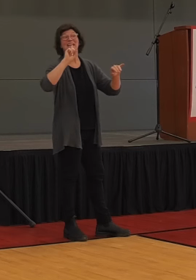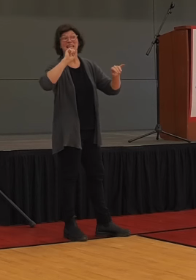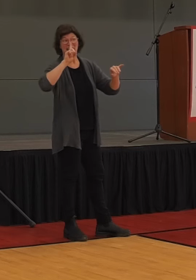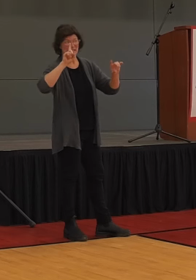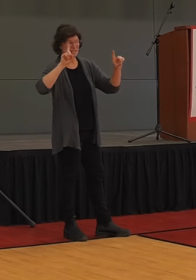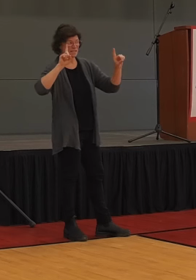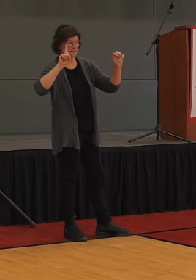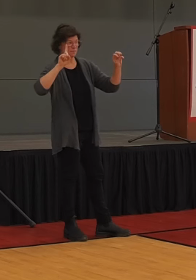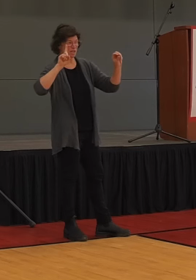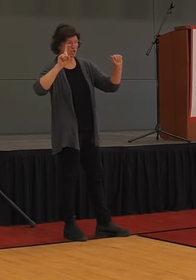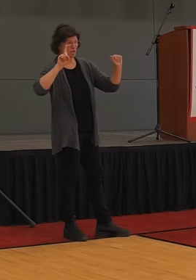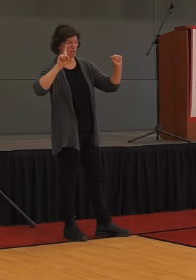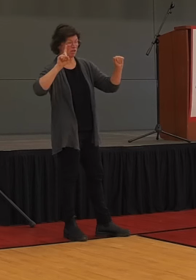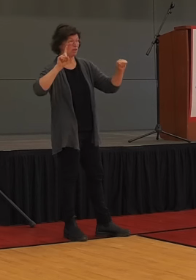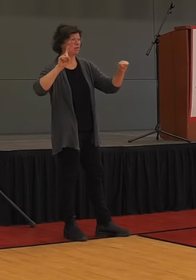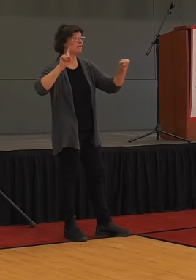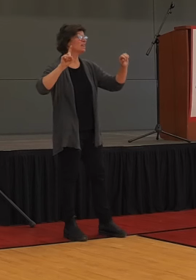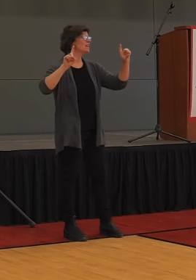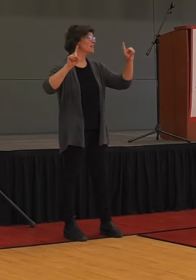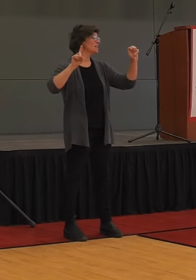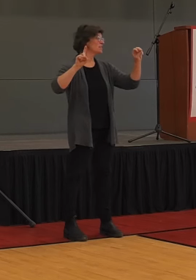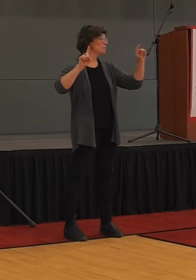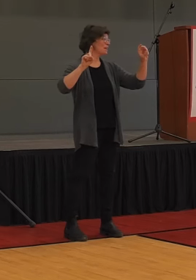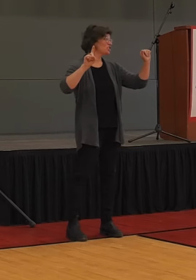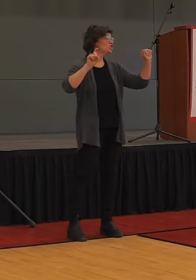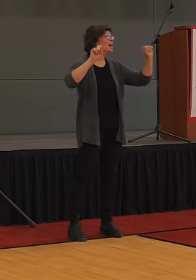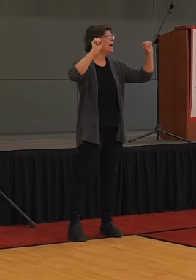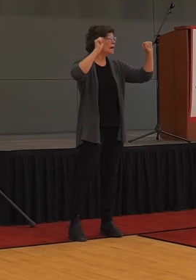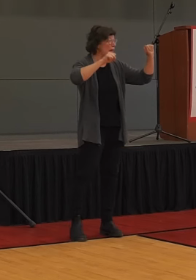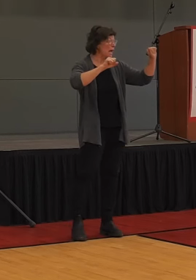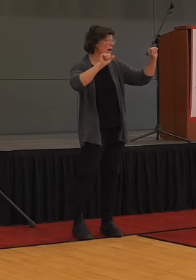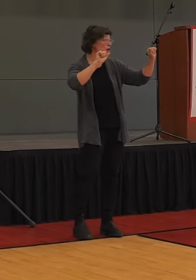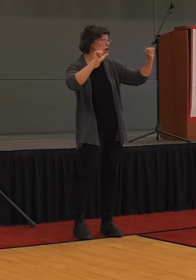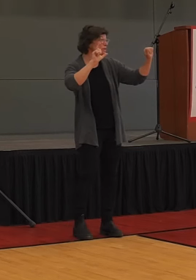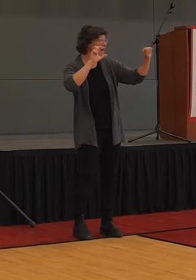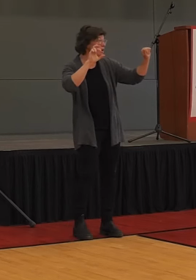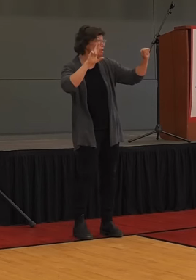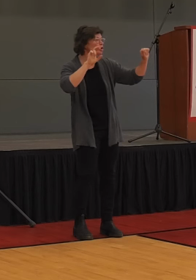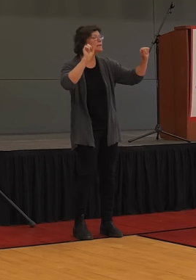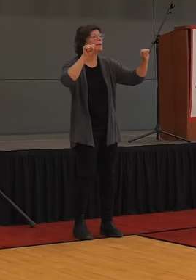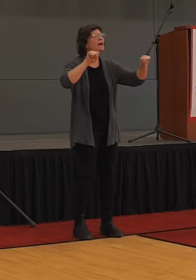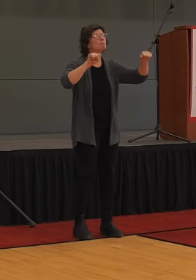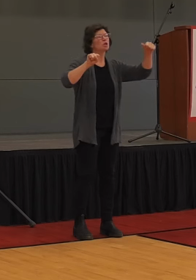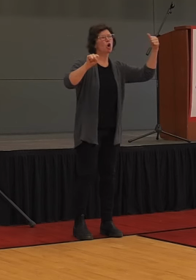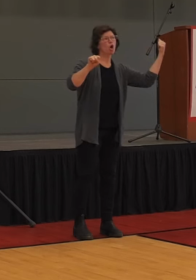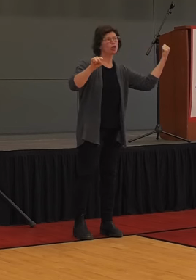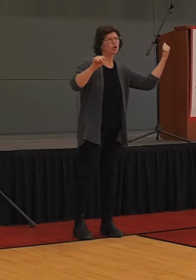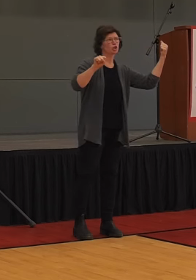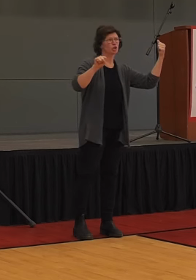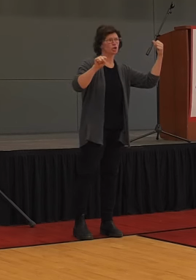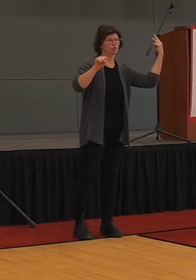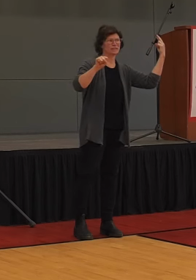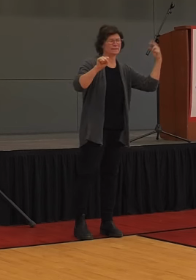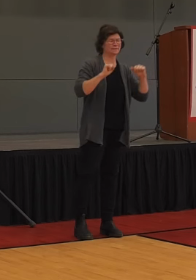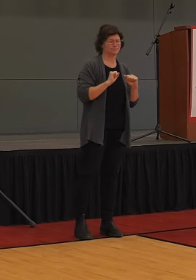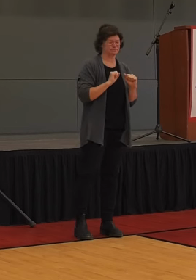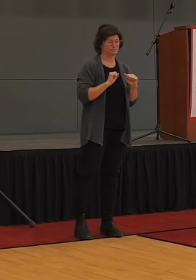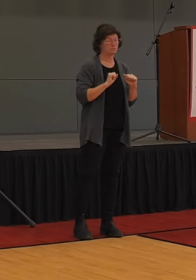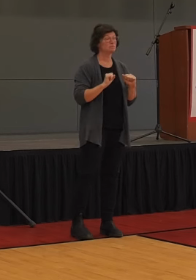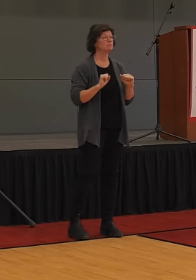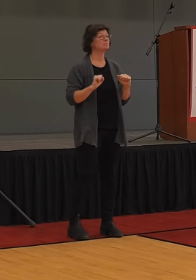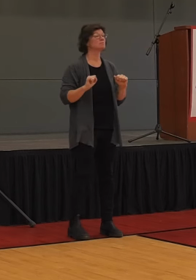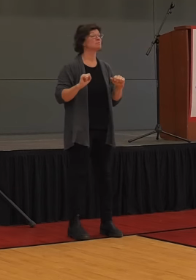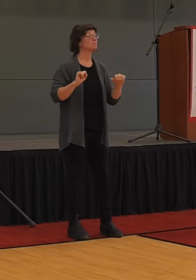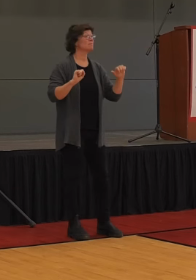is Alzheimer's. When I hear the word dementia, it is a reminder to me someone's brain